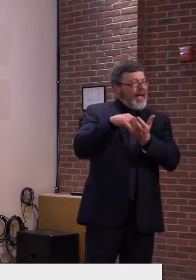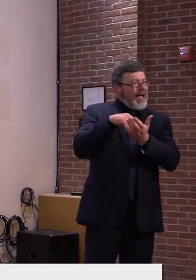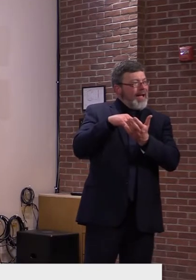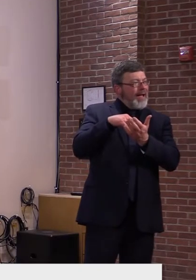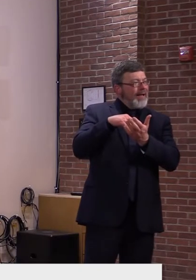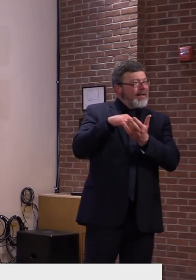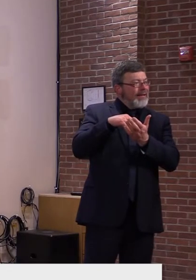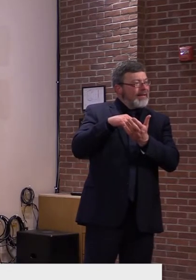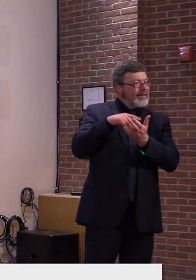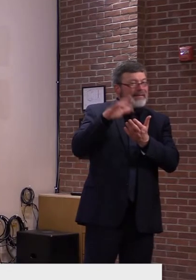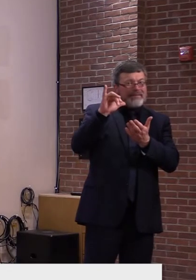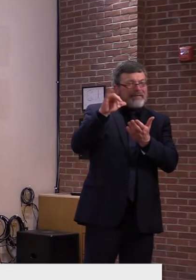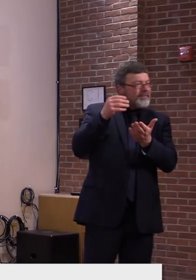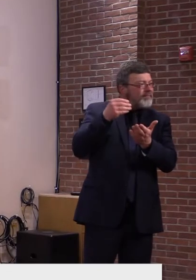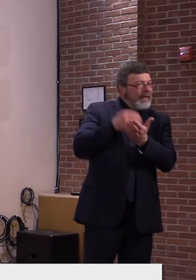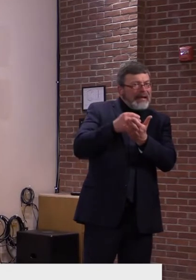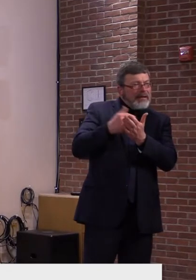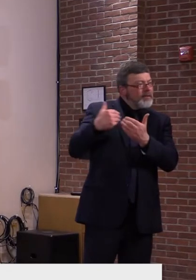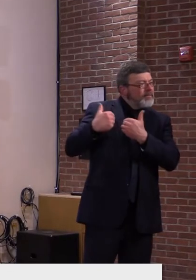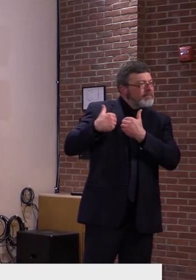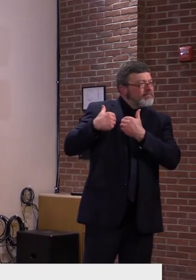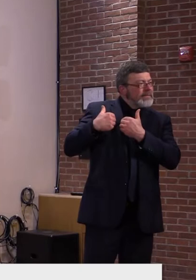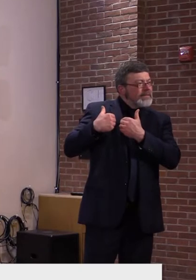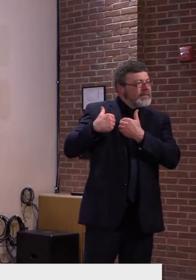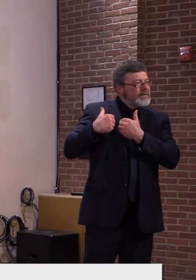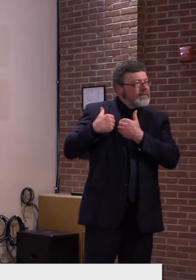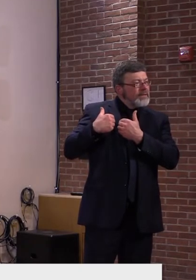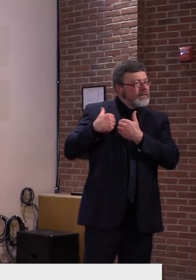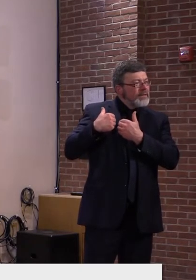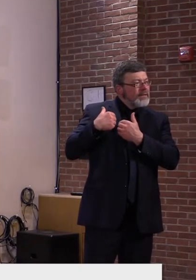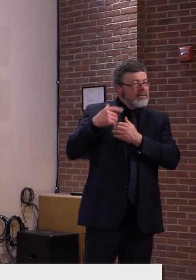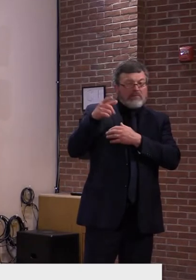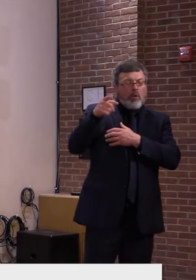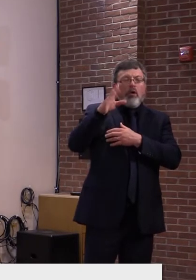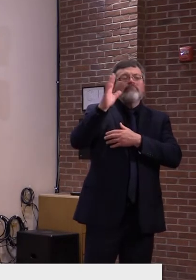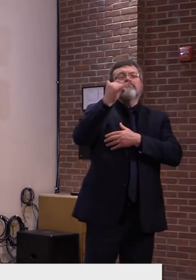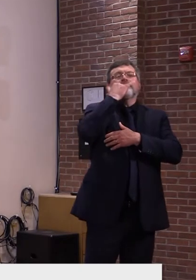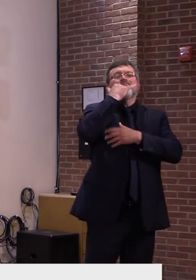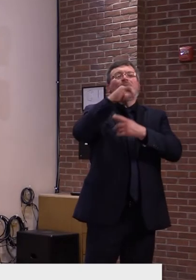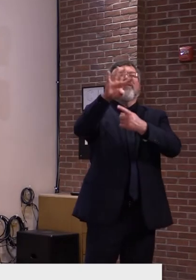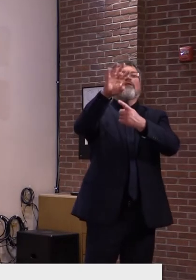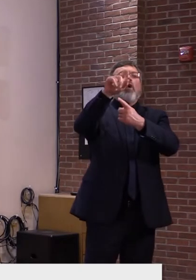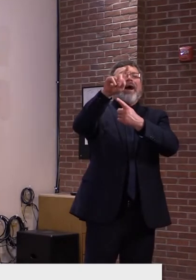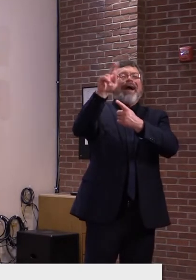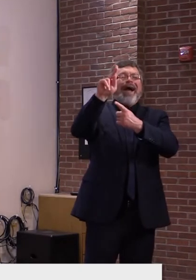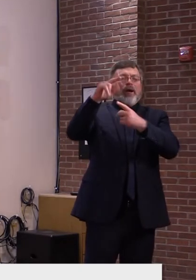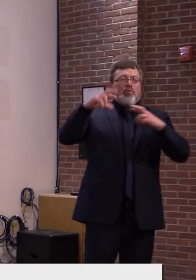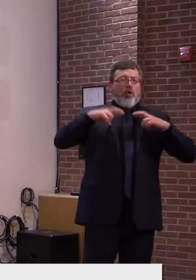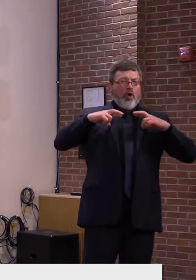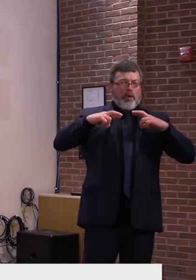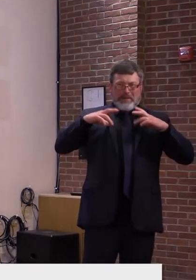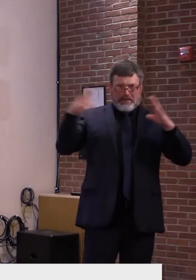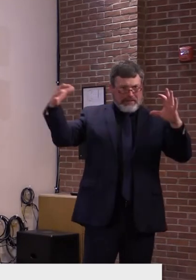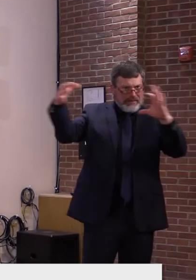you done an analysis? I have not. Maybe David would have the answer to that.